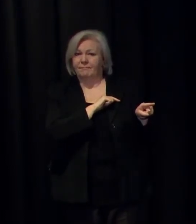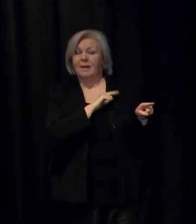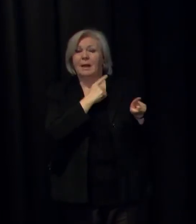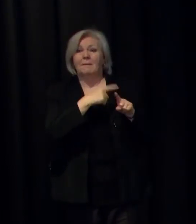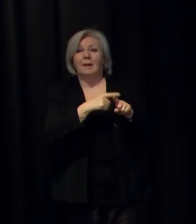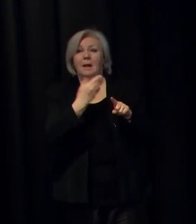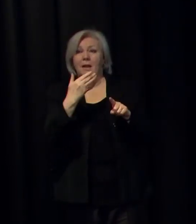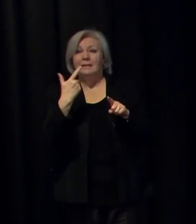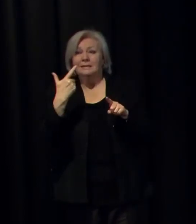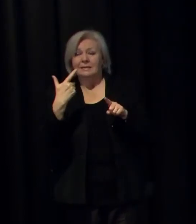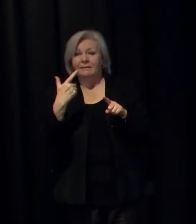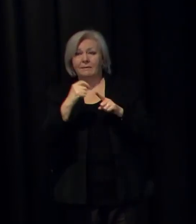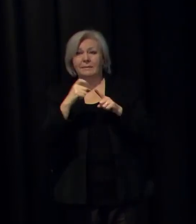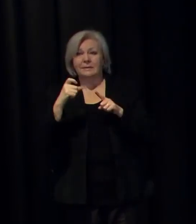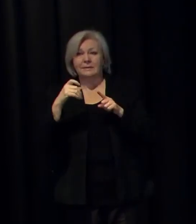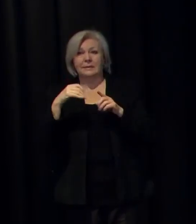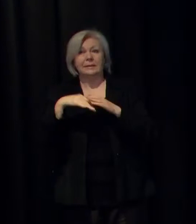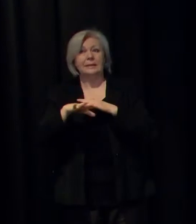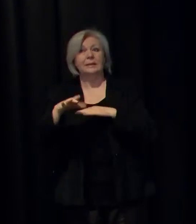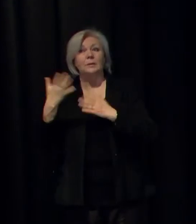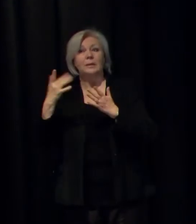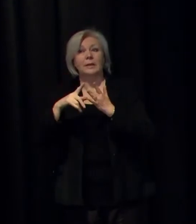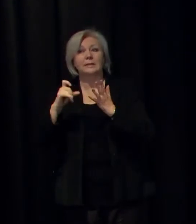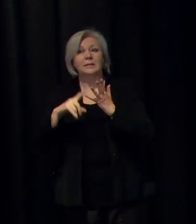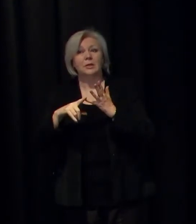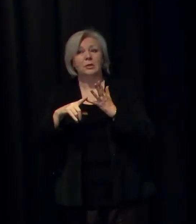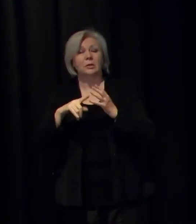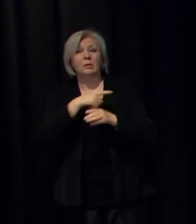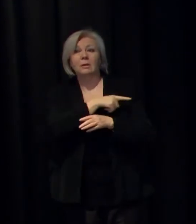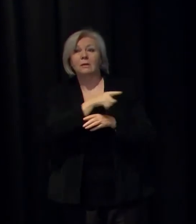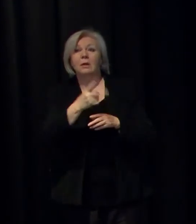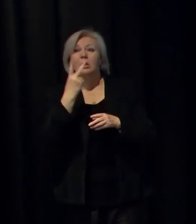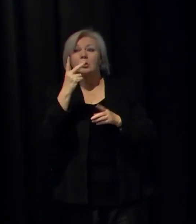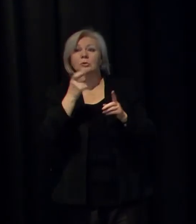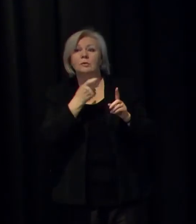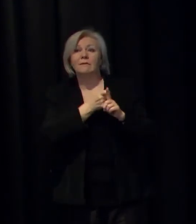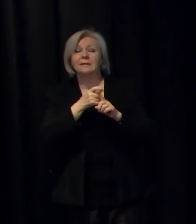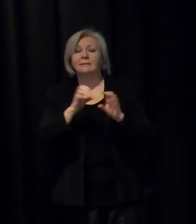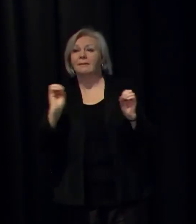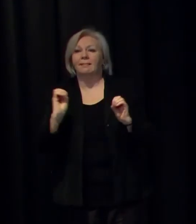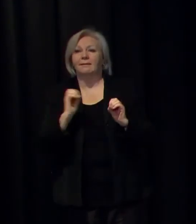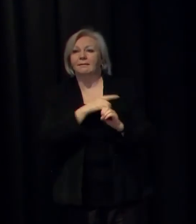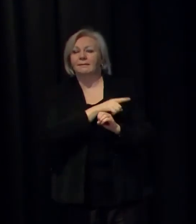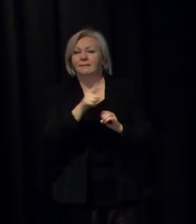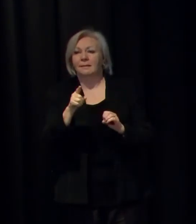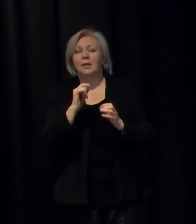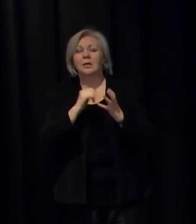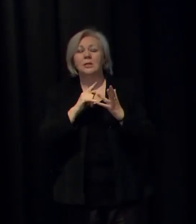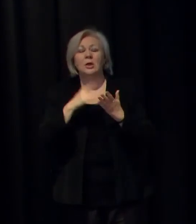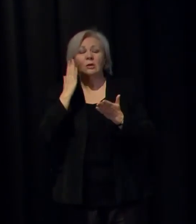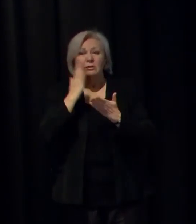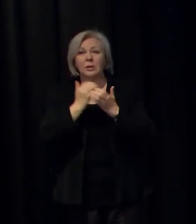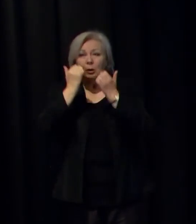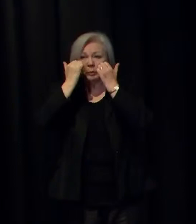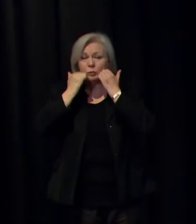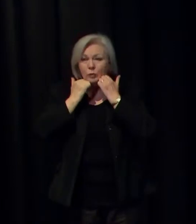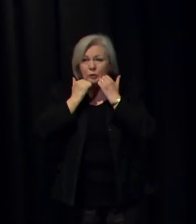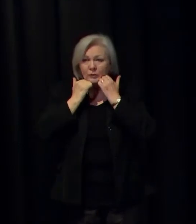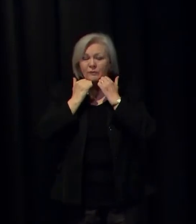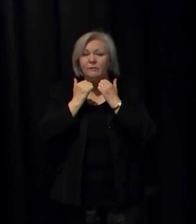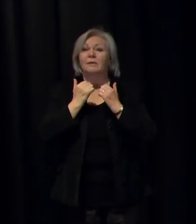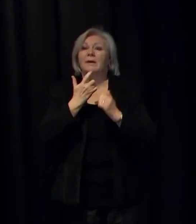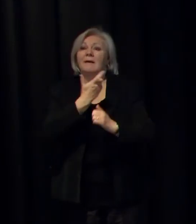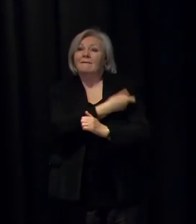intensive care were not fully vaccinated. Nothing tells the story of the power and the protection of